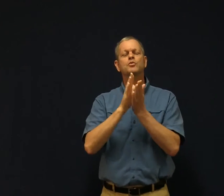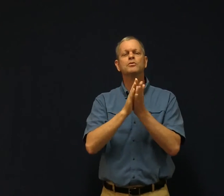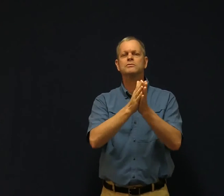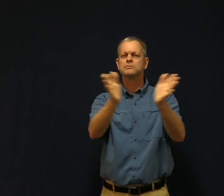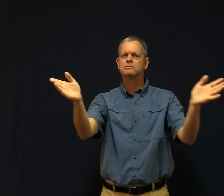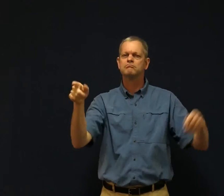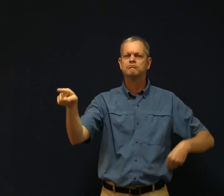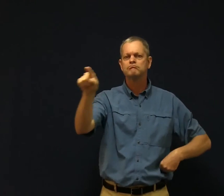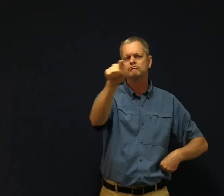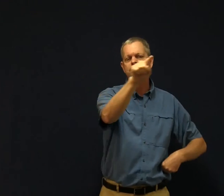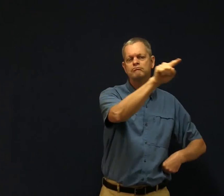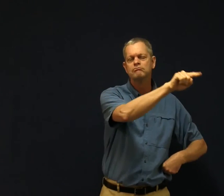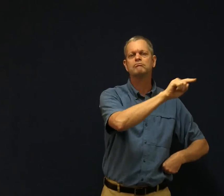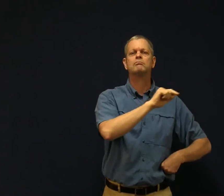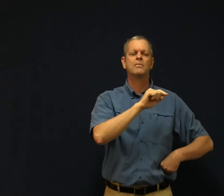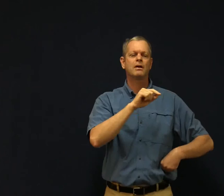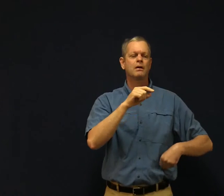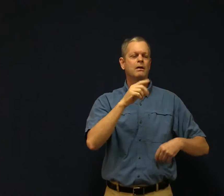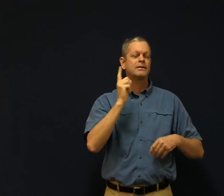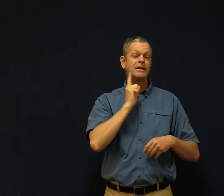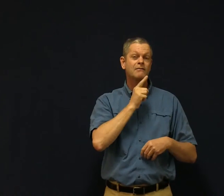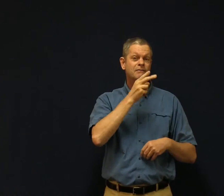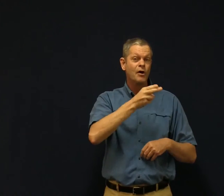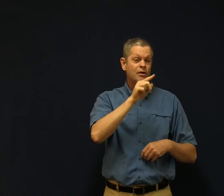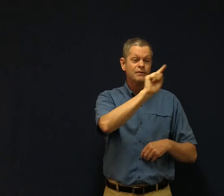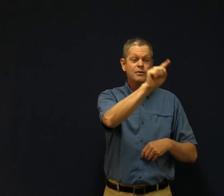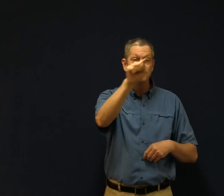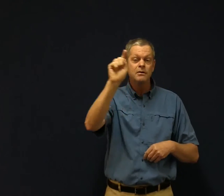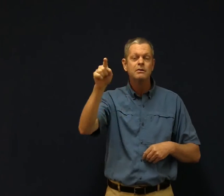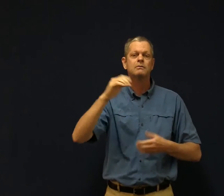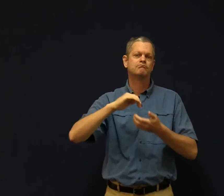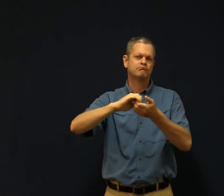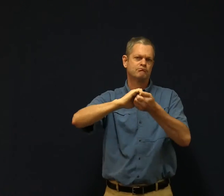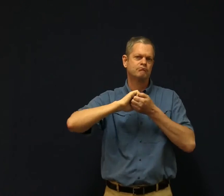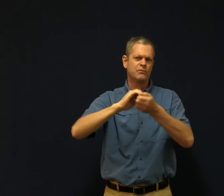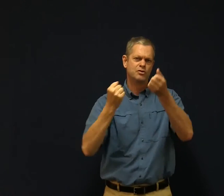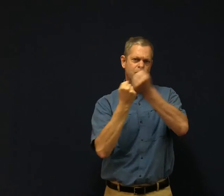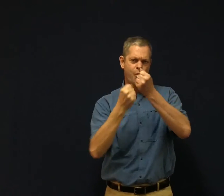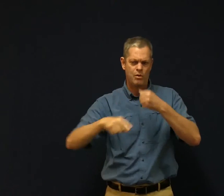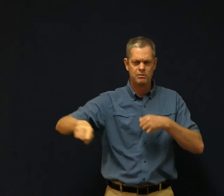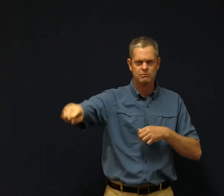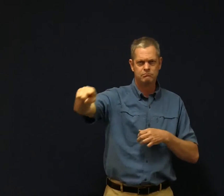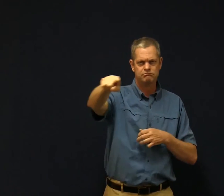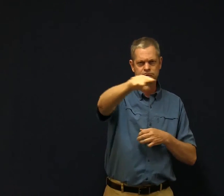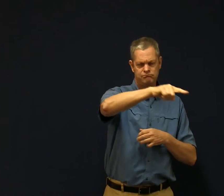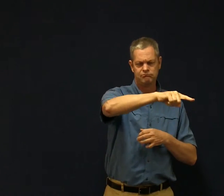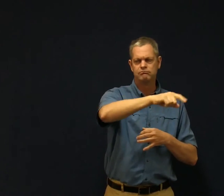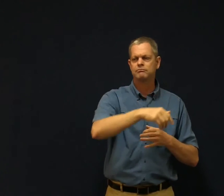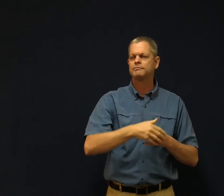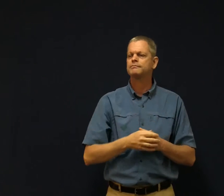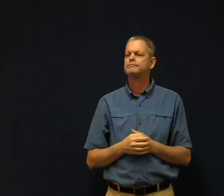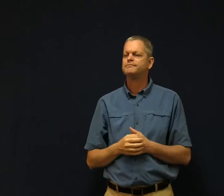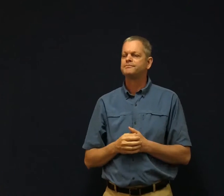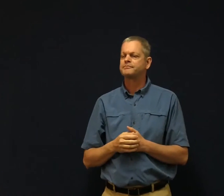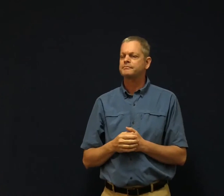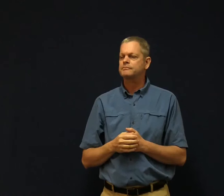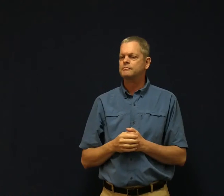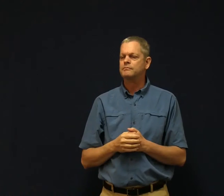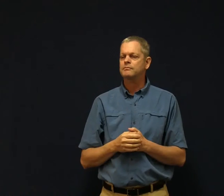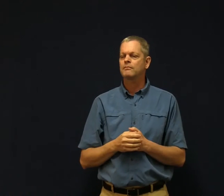Public school outreach collaborates with school systems who support deaf and hard of hearing children throughout